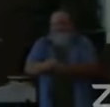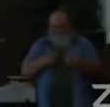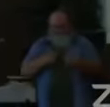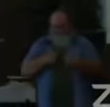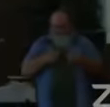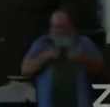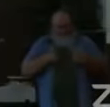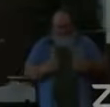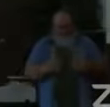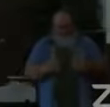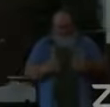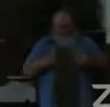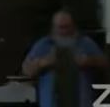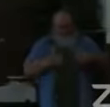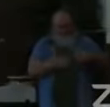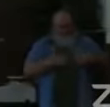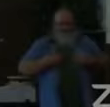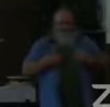lung transplant.